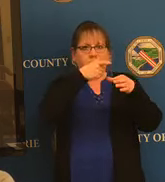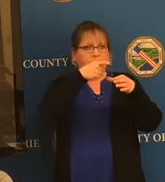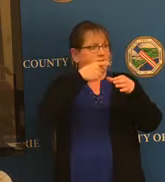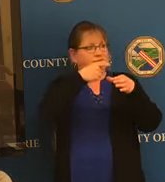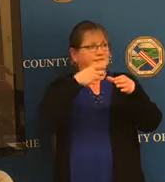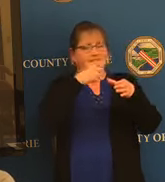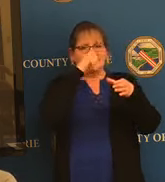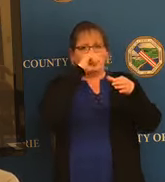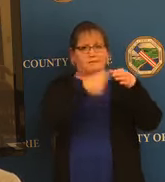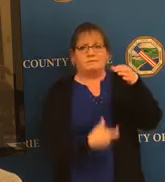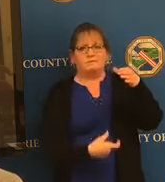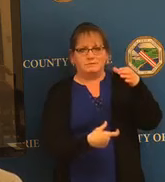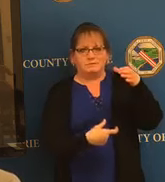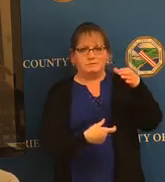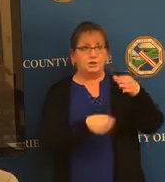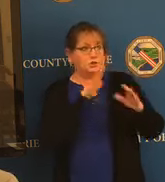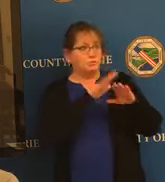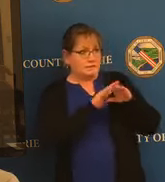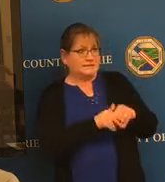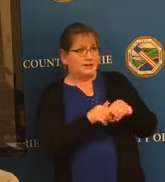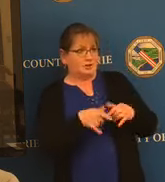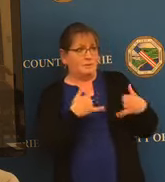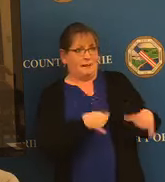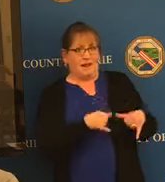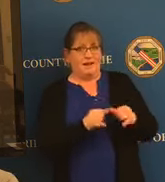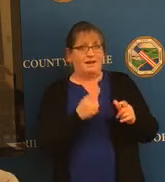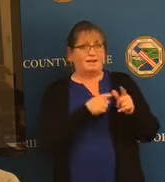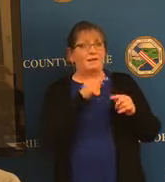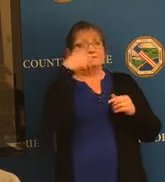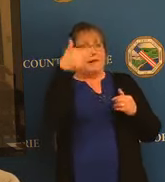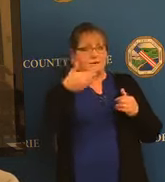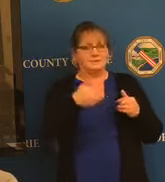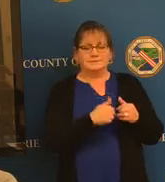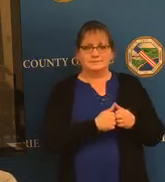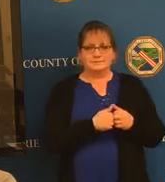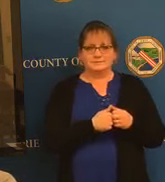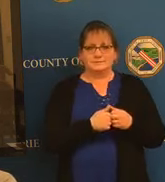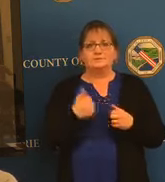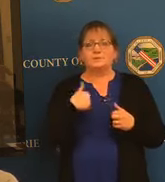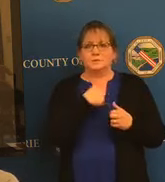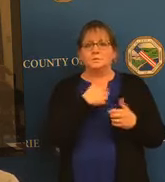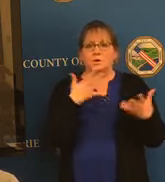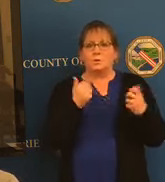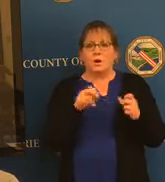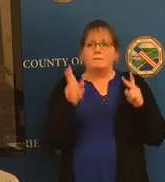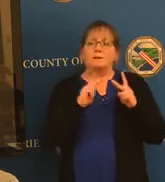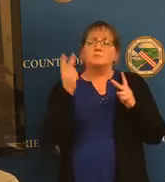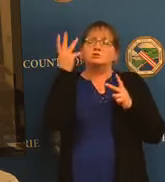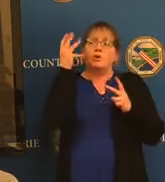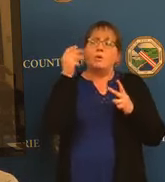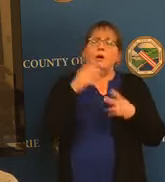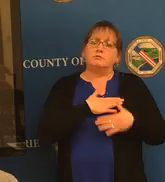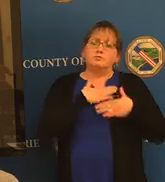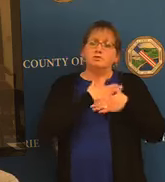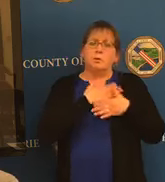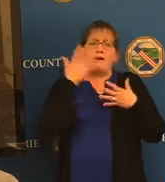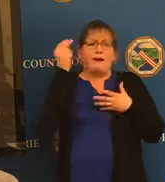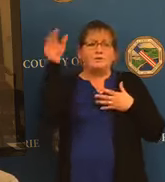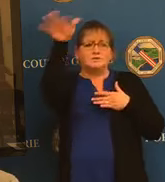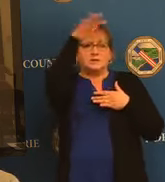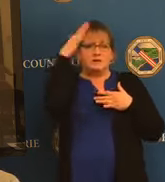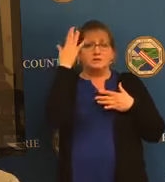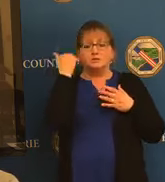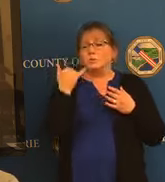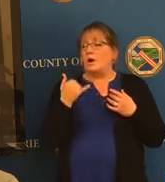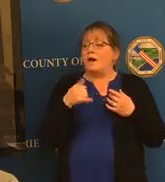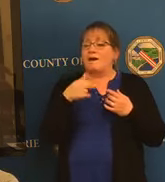of pretend you putt it out, and then you go on to the next hole. We do want people to get out and enjoy the outdoors. That's why our hiking